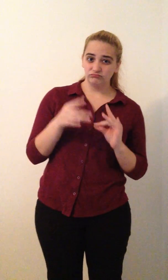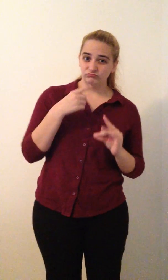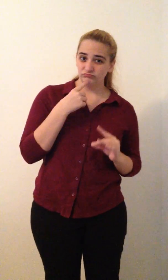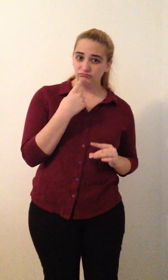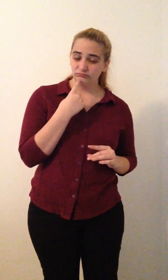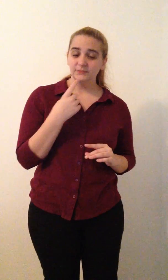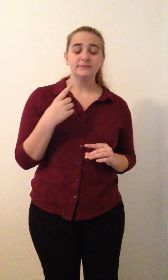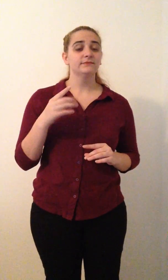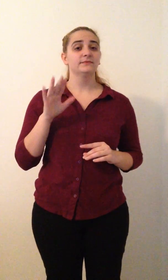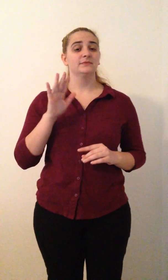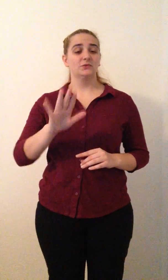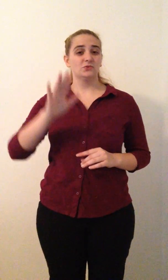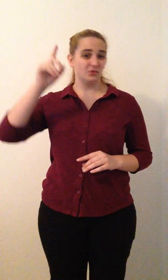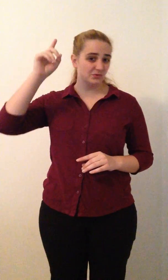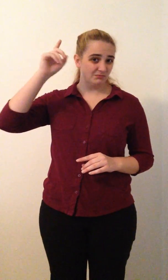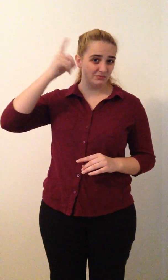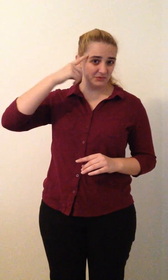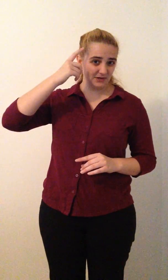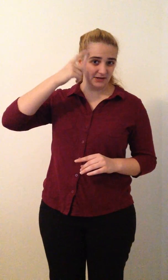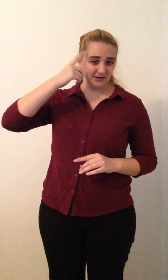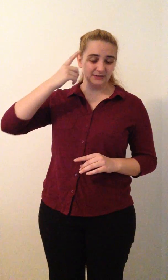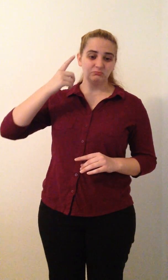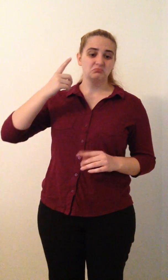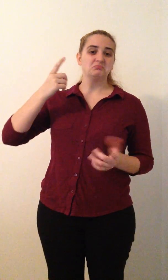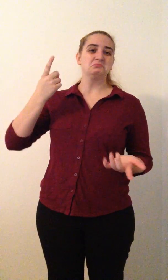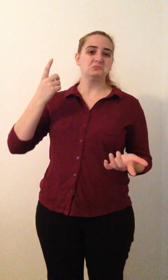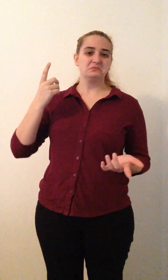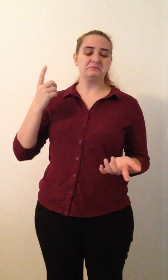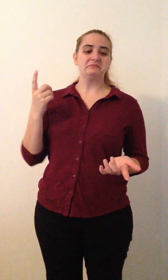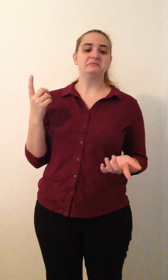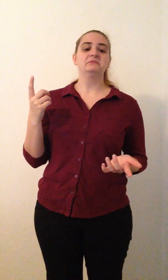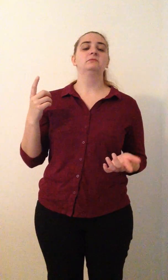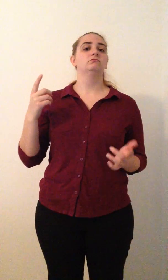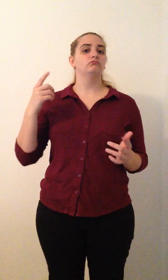into saying, and this is on an unconscious level, that